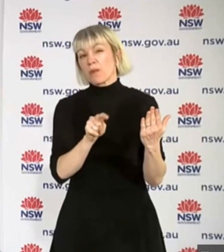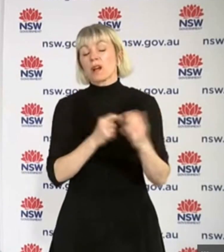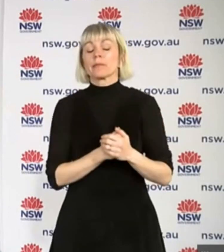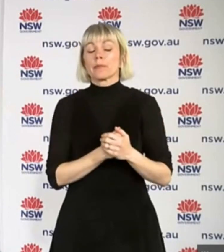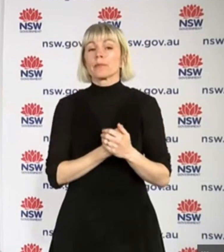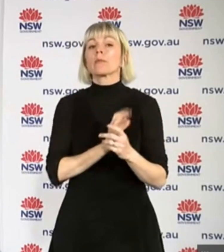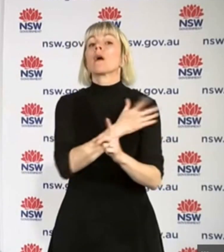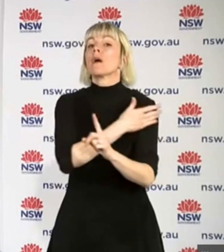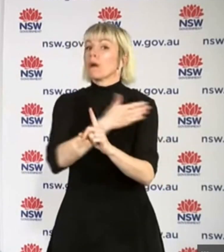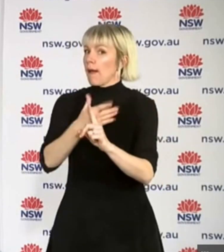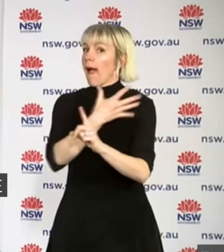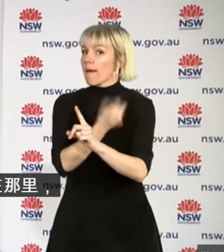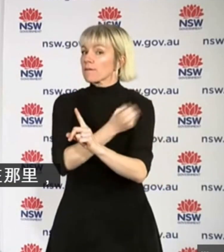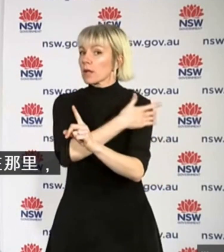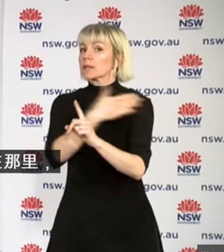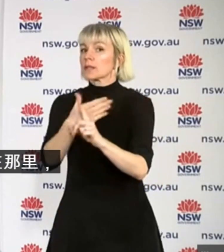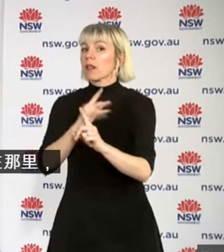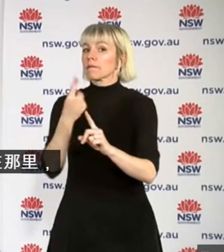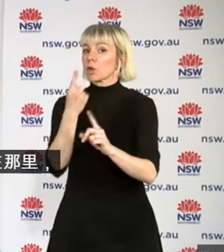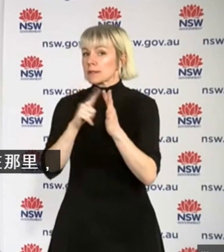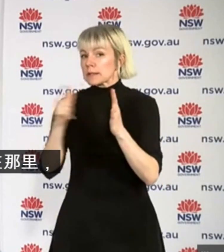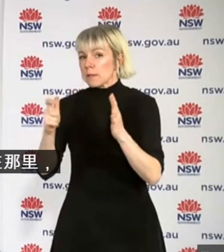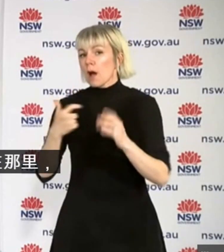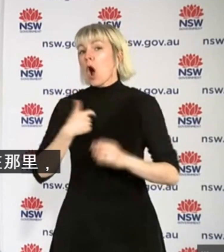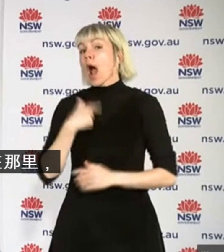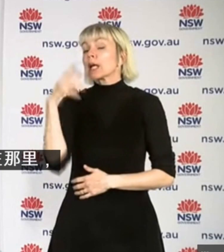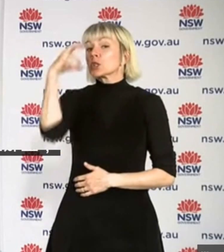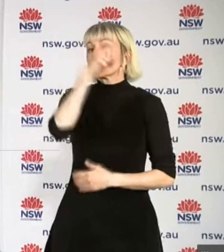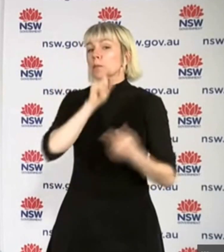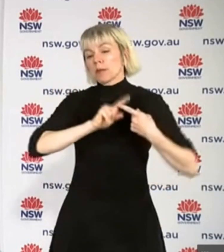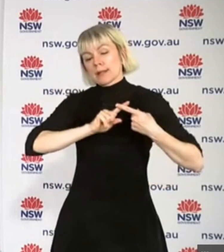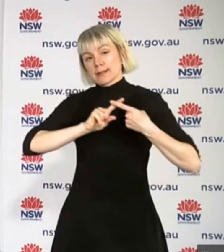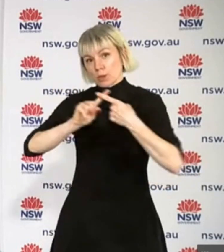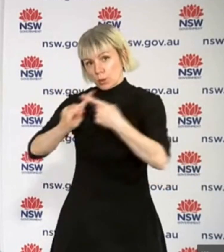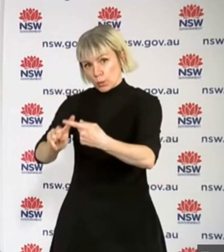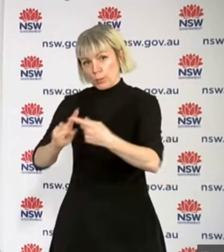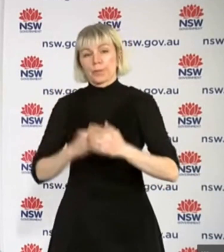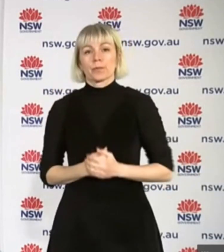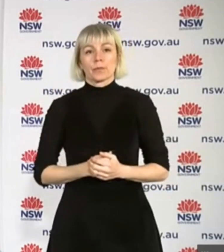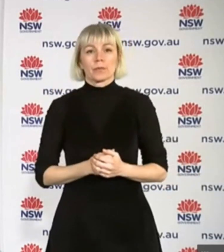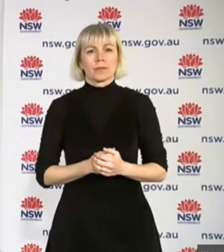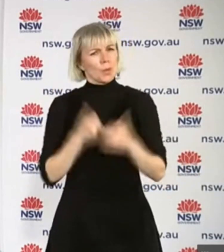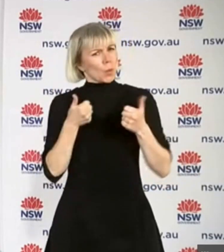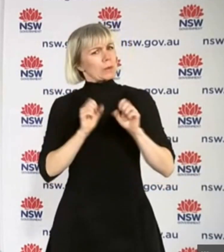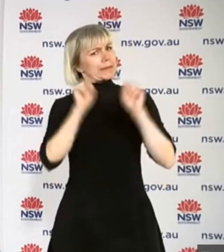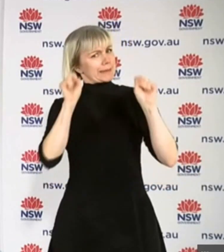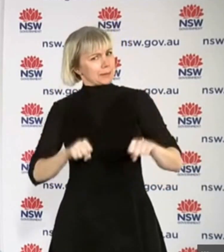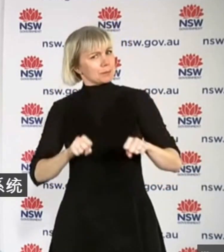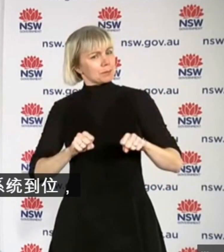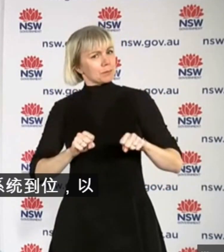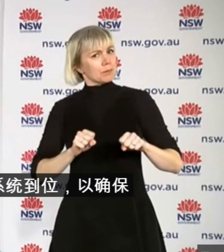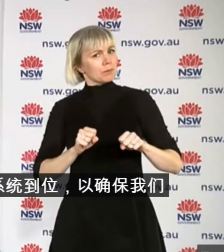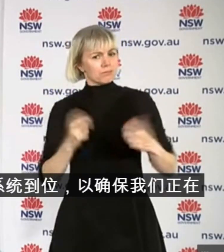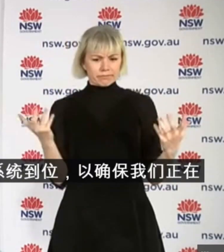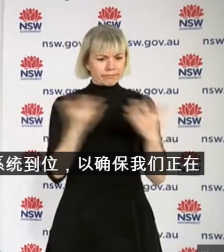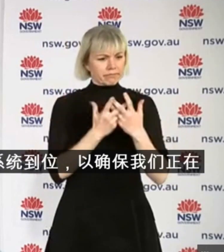of December and likely to be there, I suspect, beyond that as well, because there'll always be a system in place until COVID's